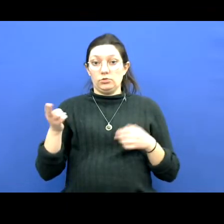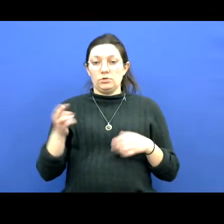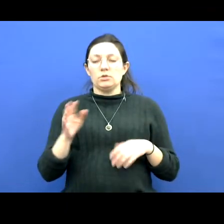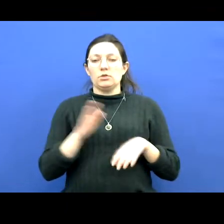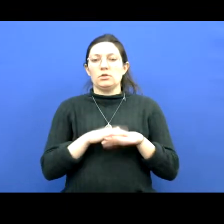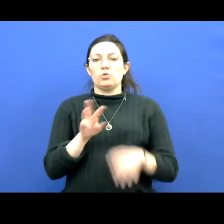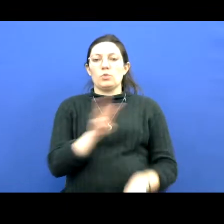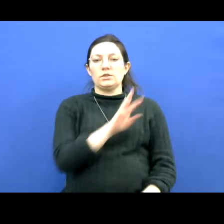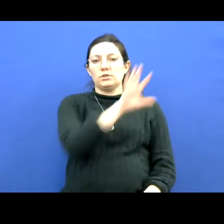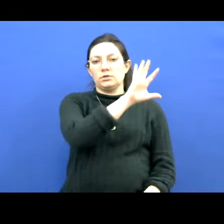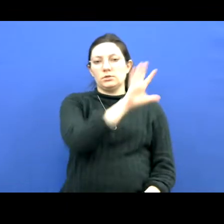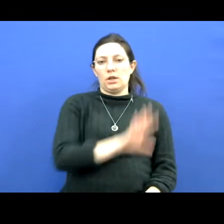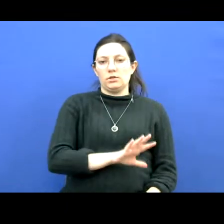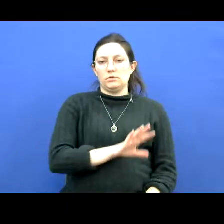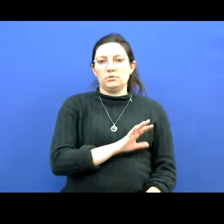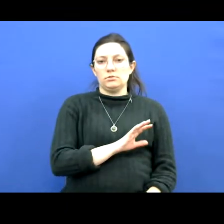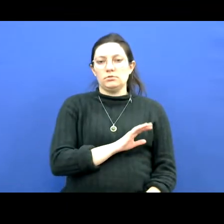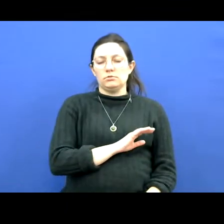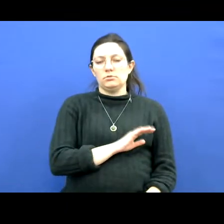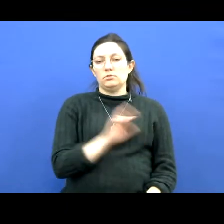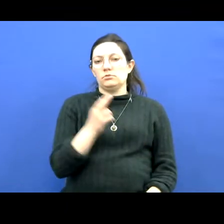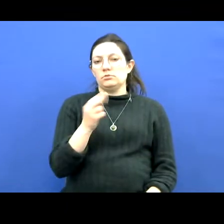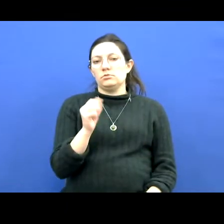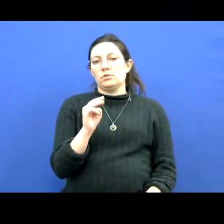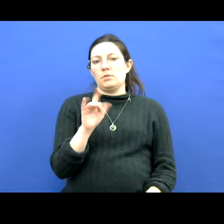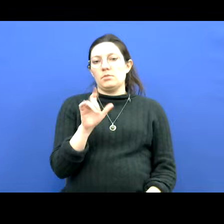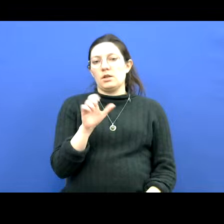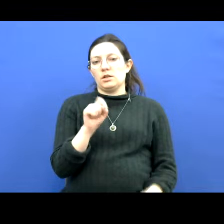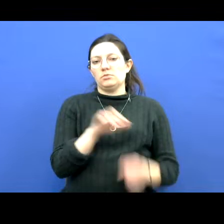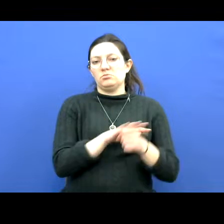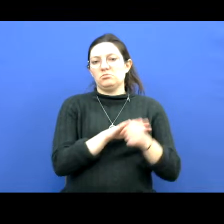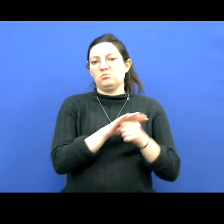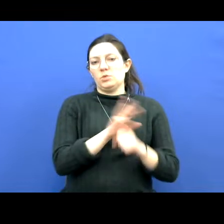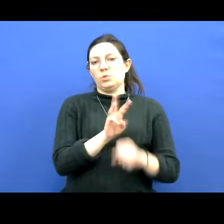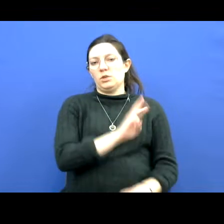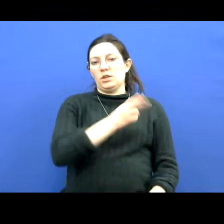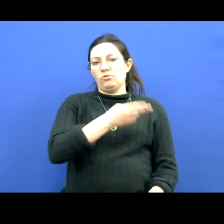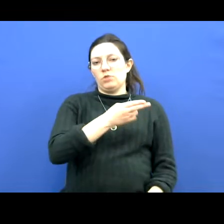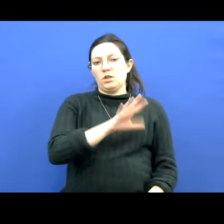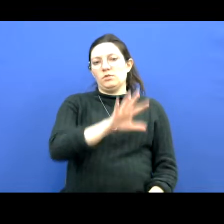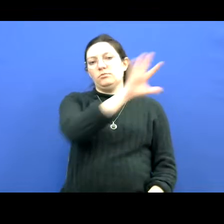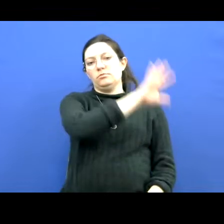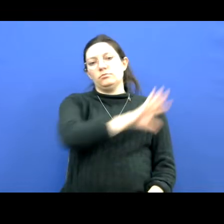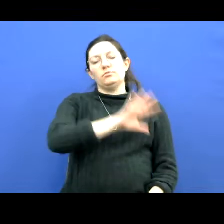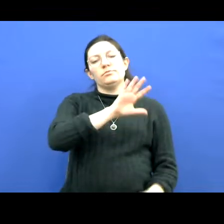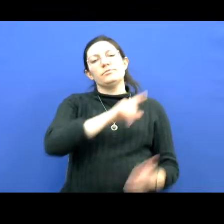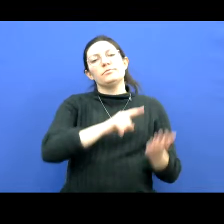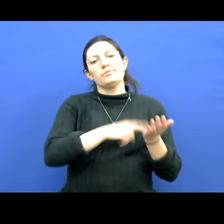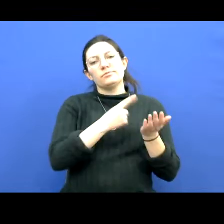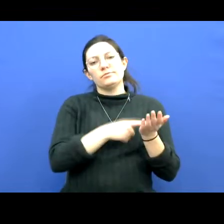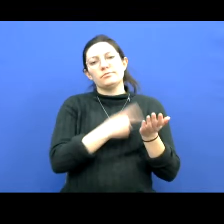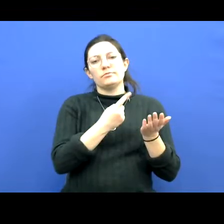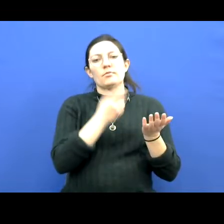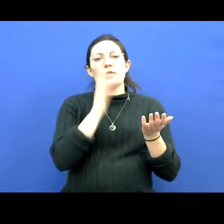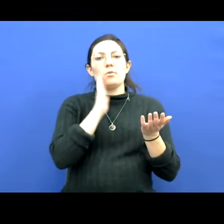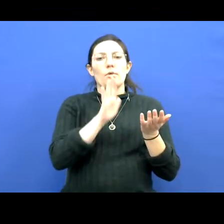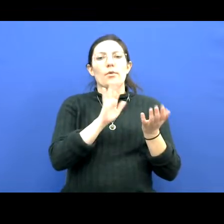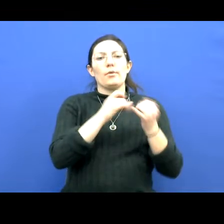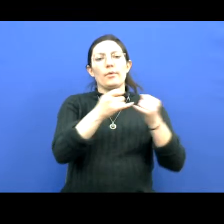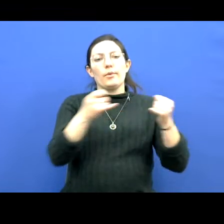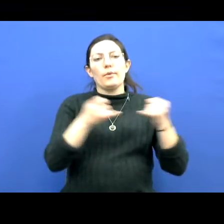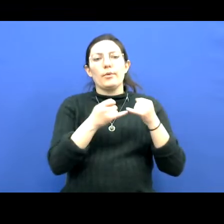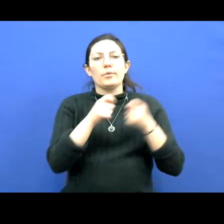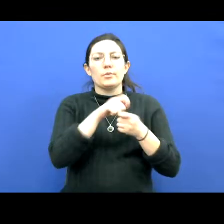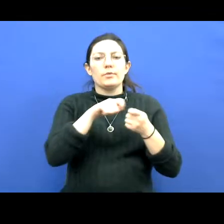Henrietta Hamlet area. Sometimes they create districts, like cobblestone, things like that, but